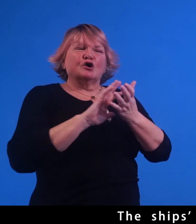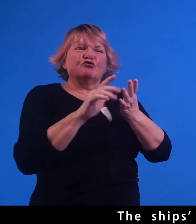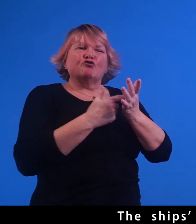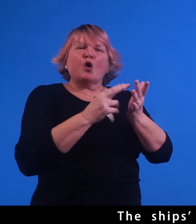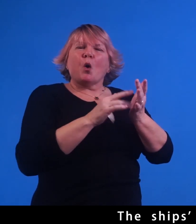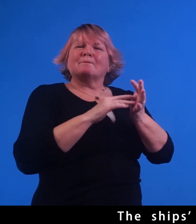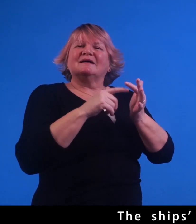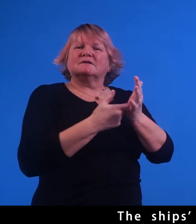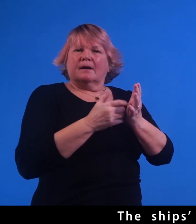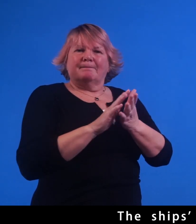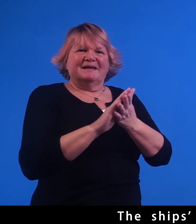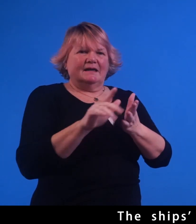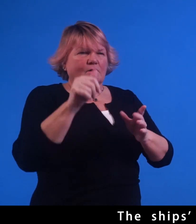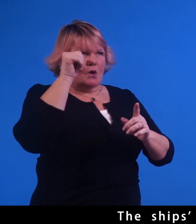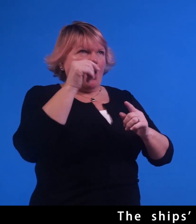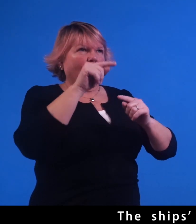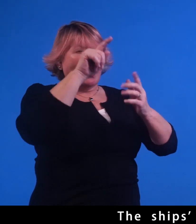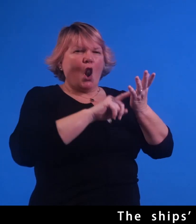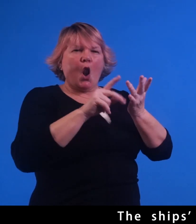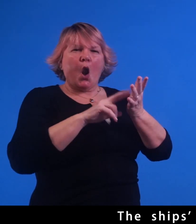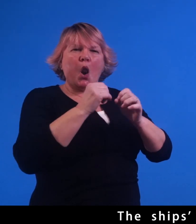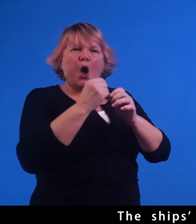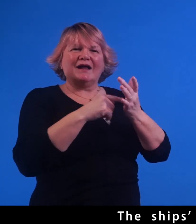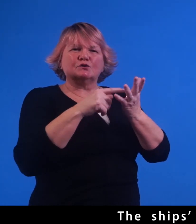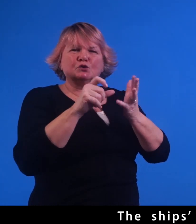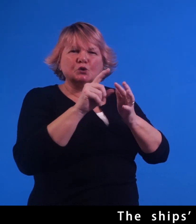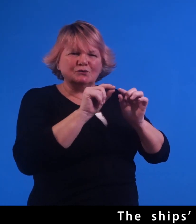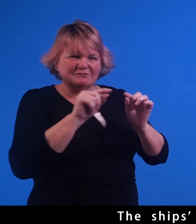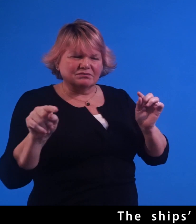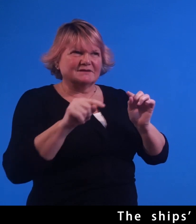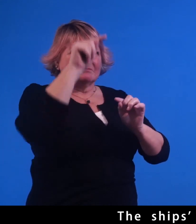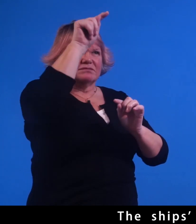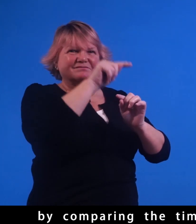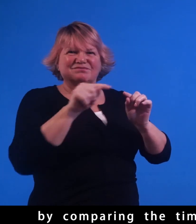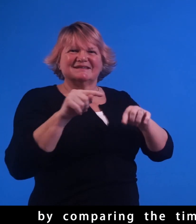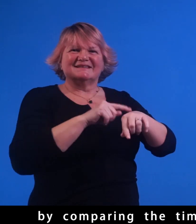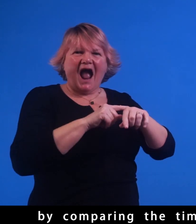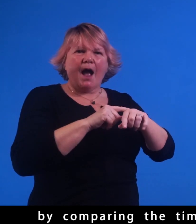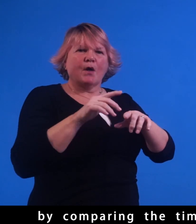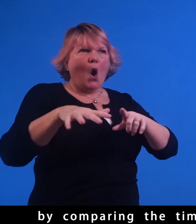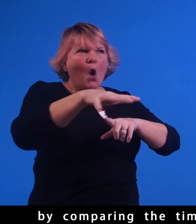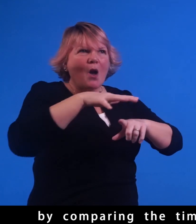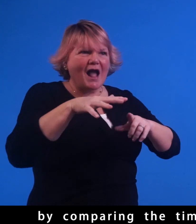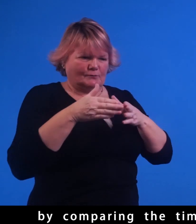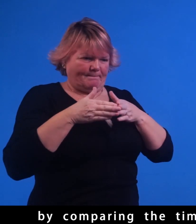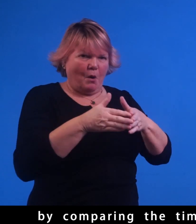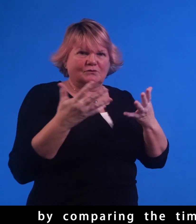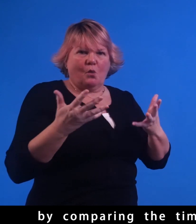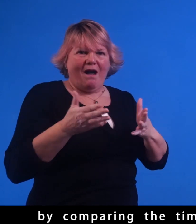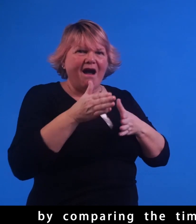The ship's chronometers were used to determine longitude by comparing the time and